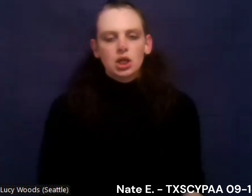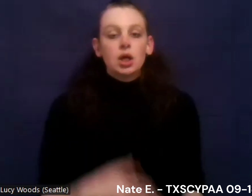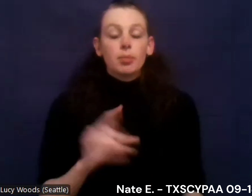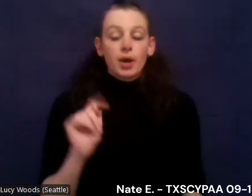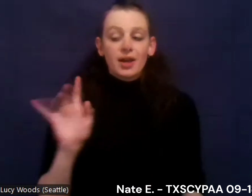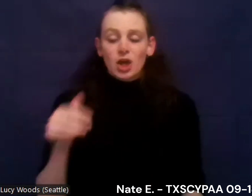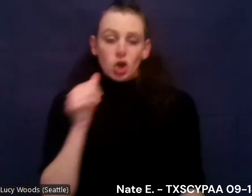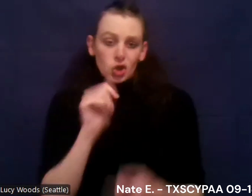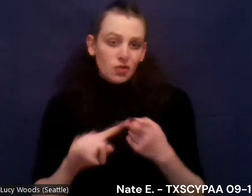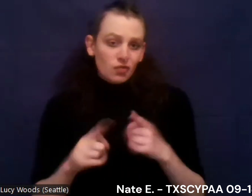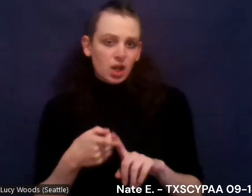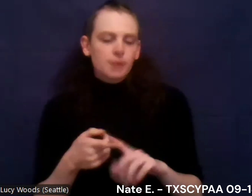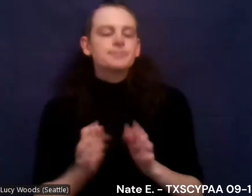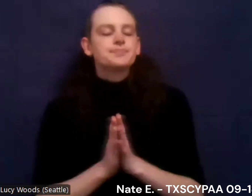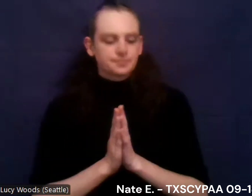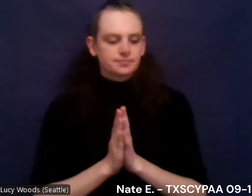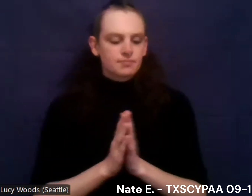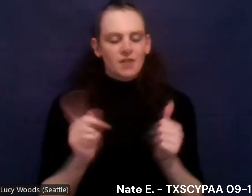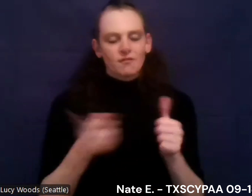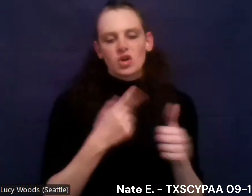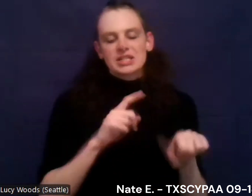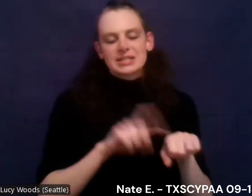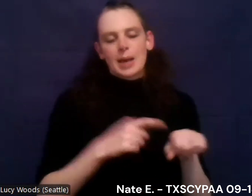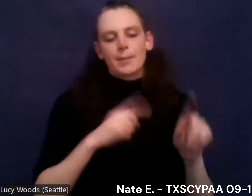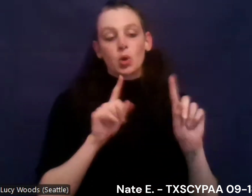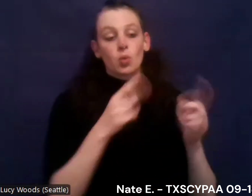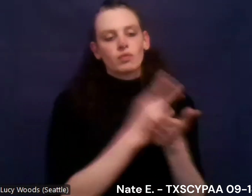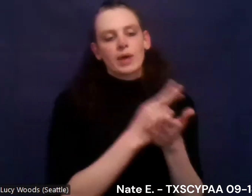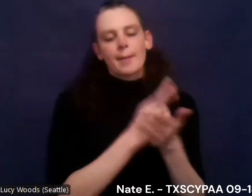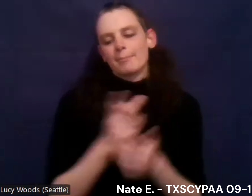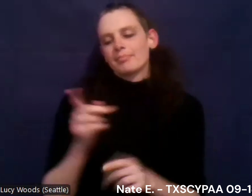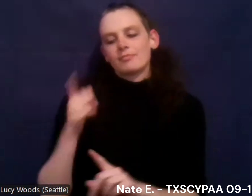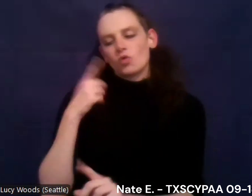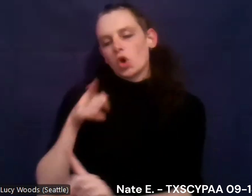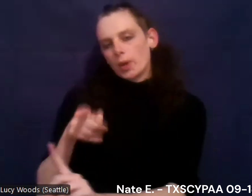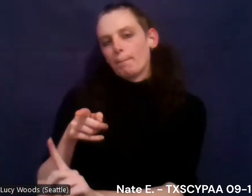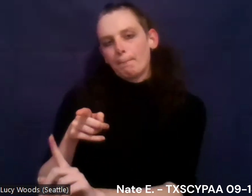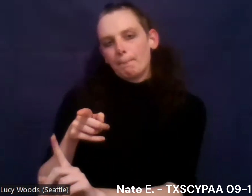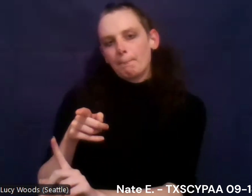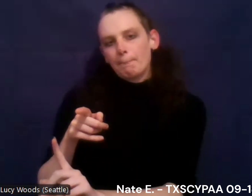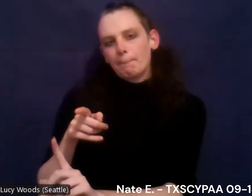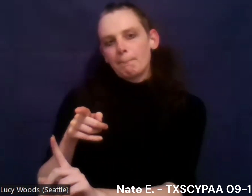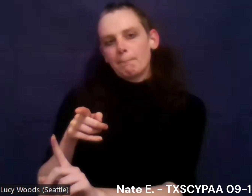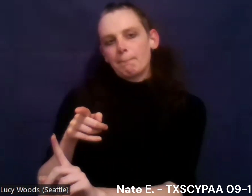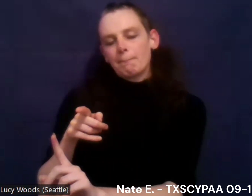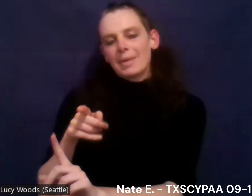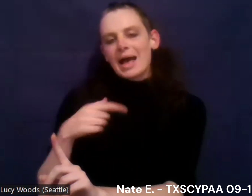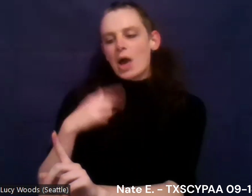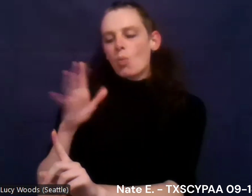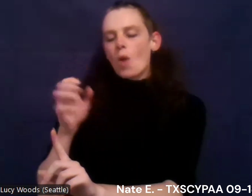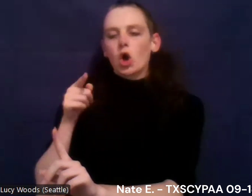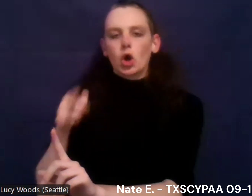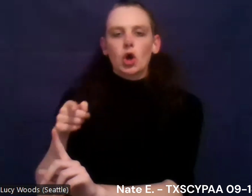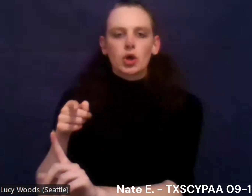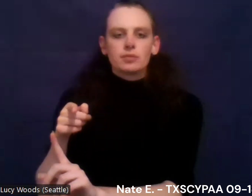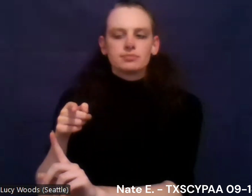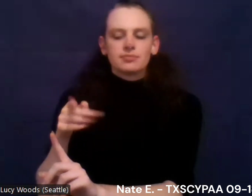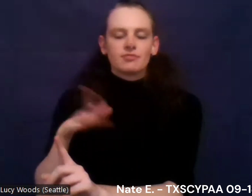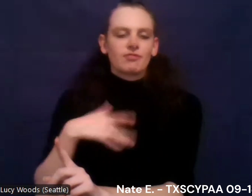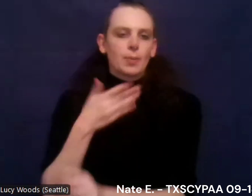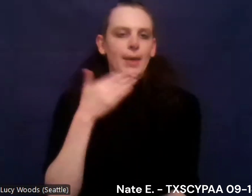the first time I went to rehab was just for her. It was like, and it wasn't even for her. It was so that she would stop, like, hey, I need you to